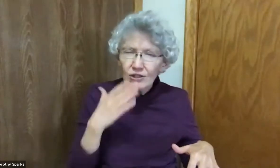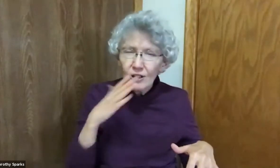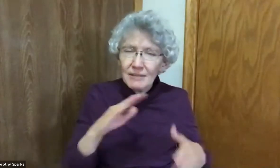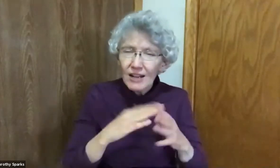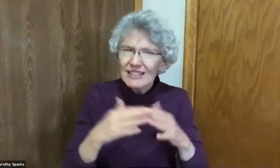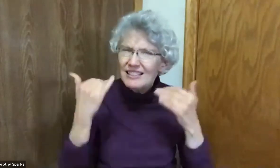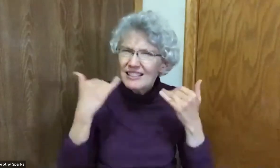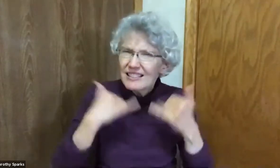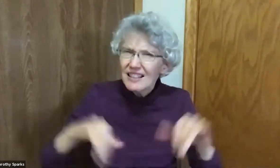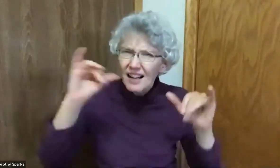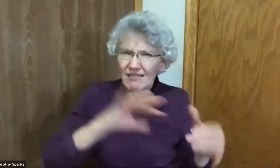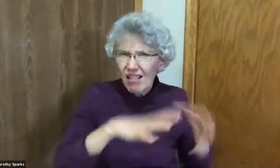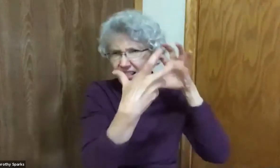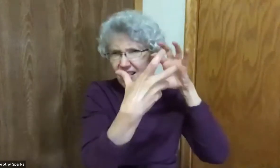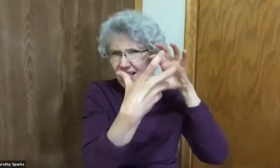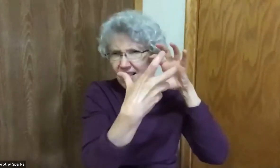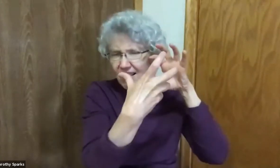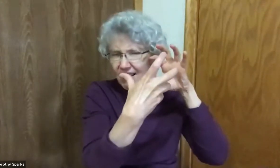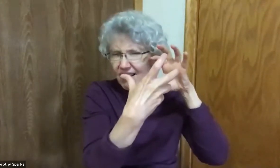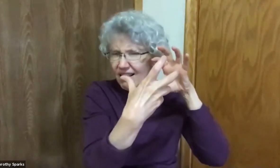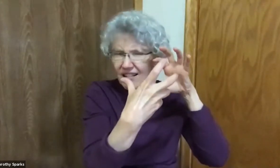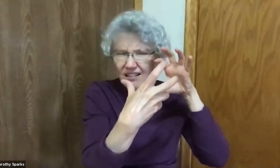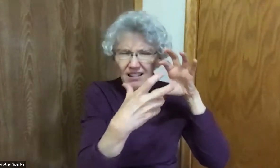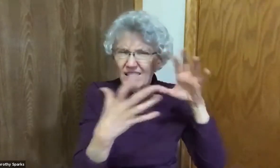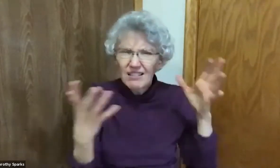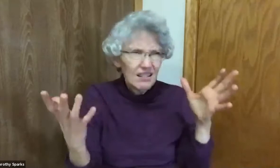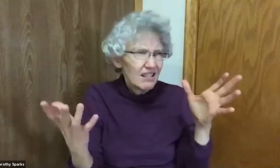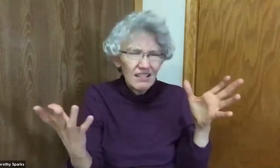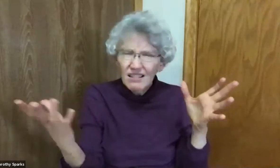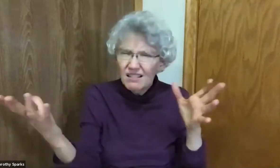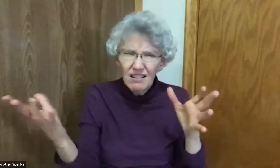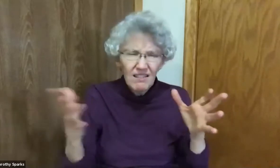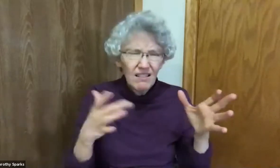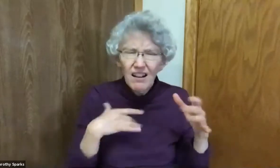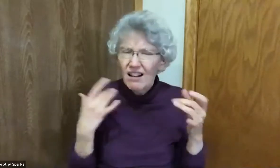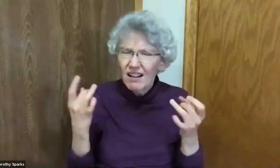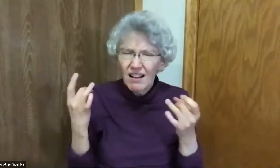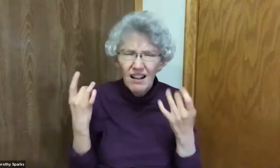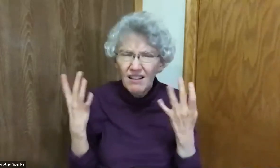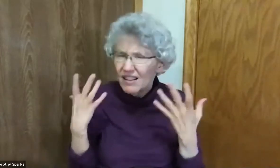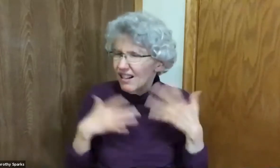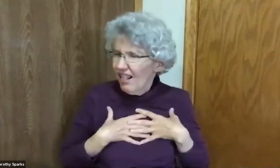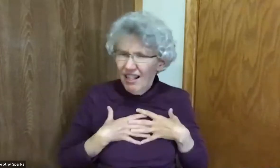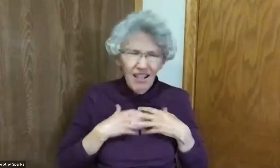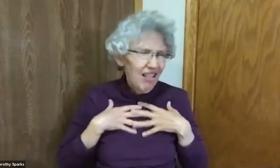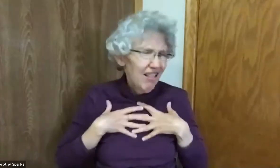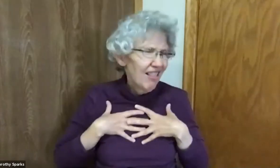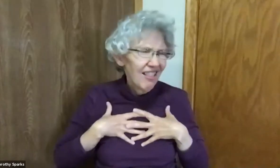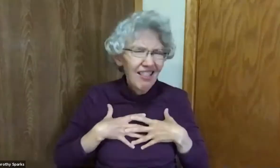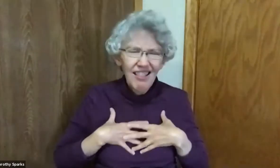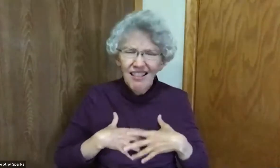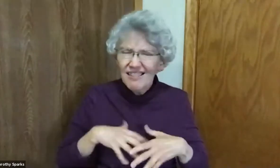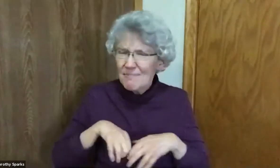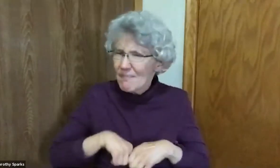However, when they arrived, they were shocked at what they found. The temple,